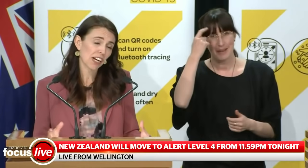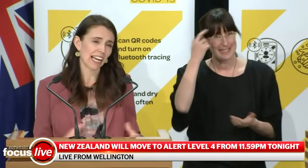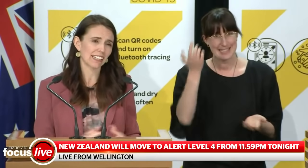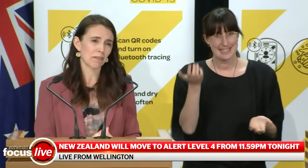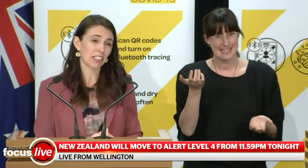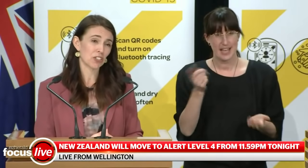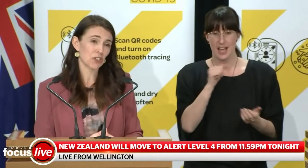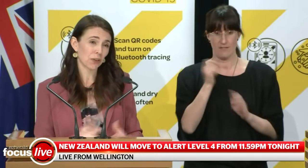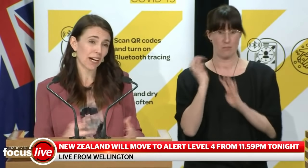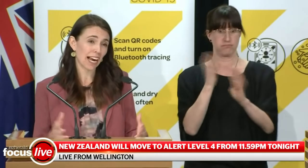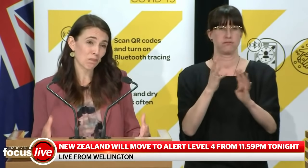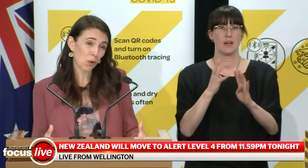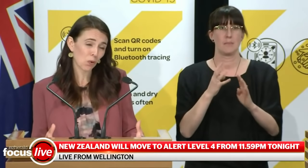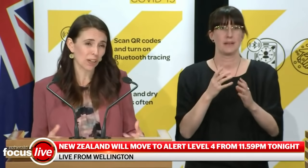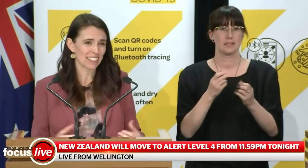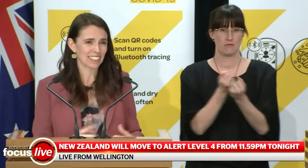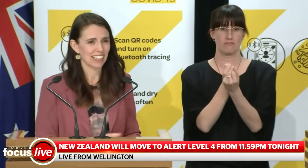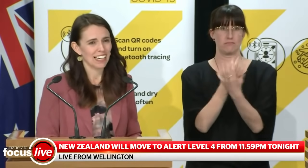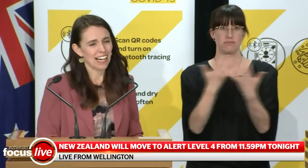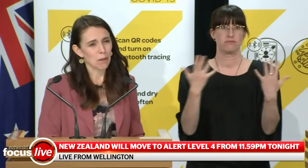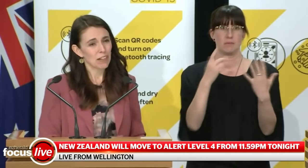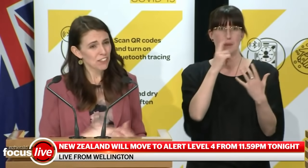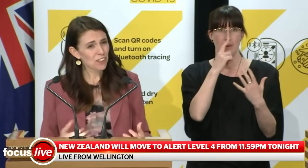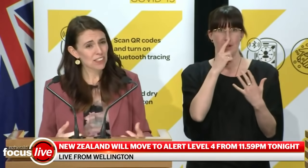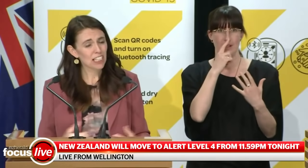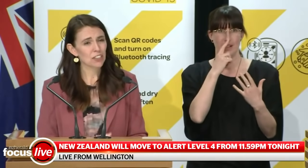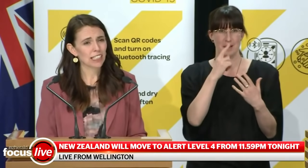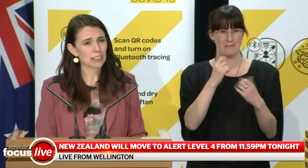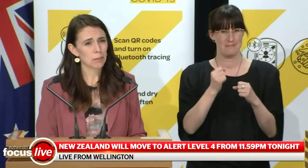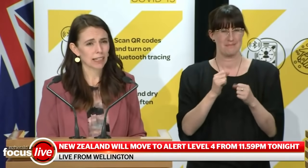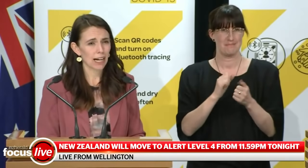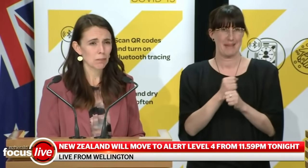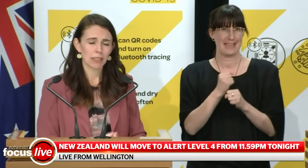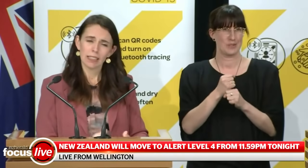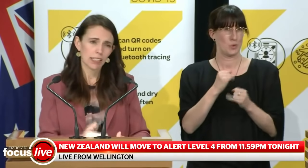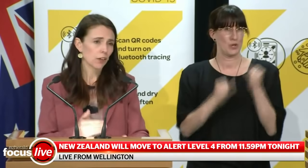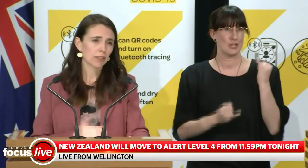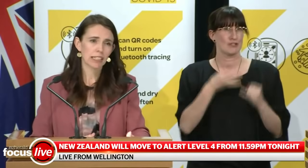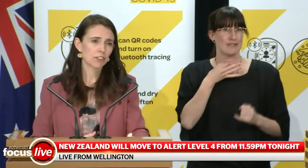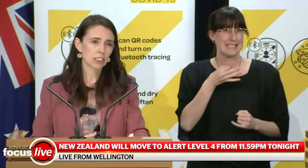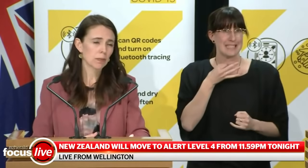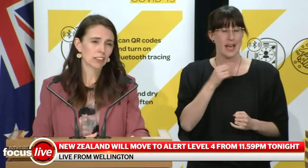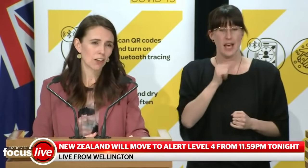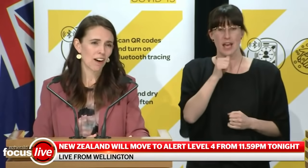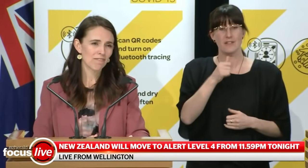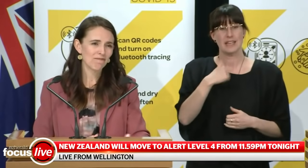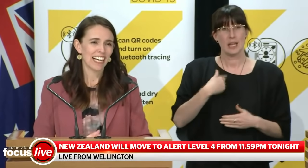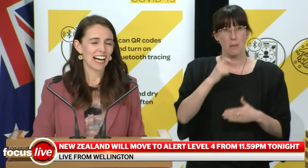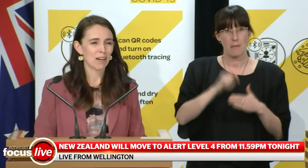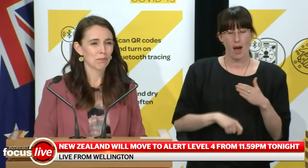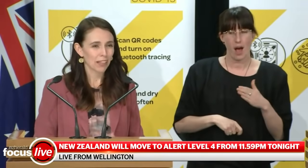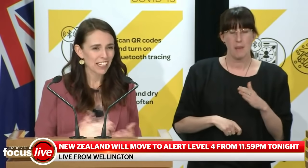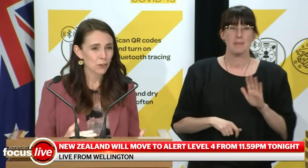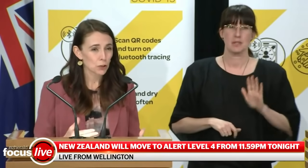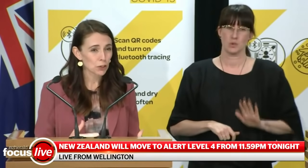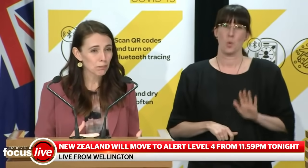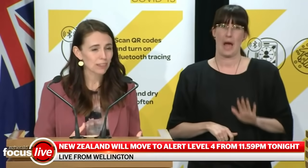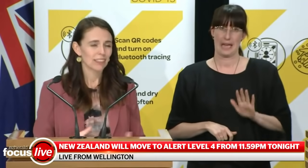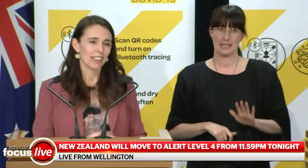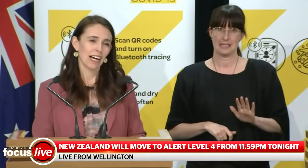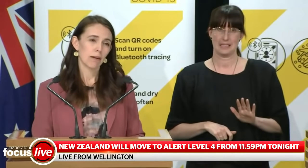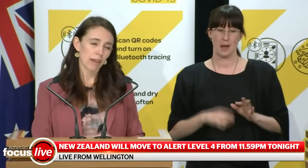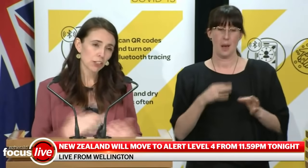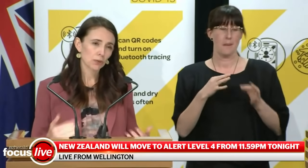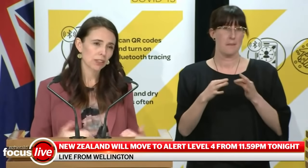you congregate. It means you create more risk. If there are things you need to pick up, give just a bit of time, plan your